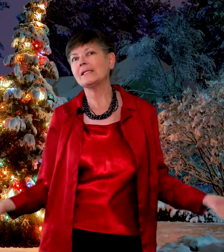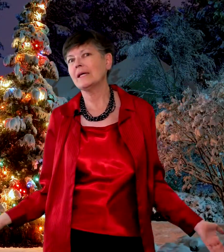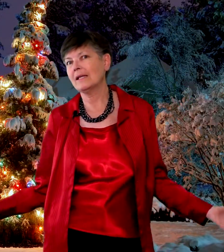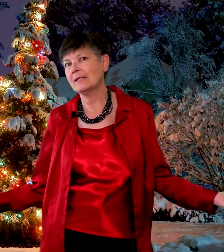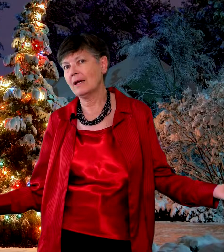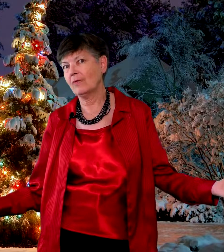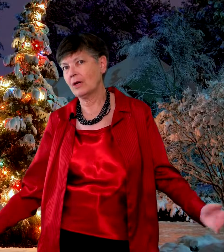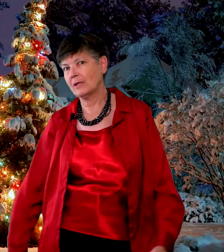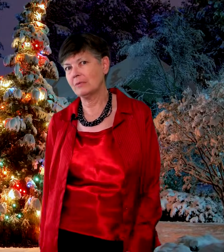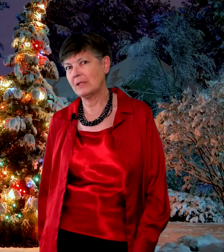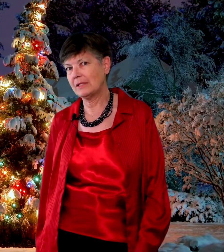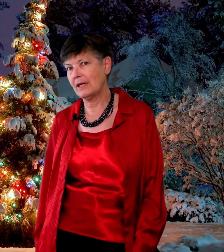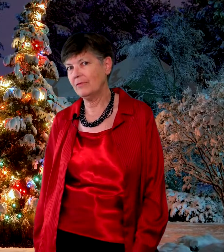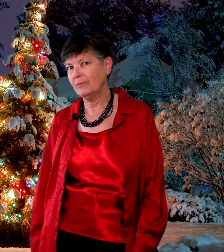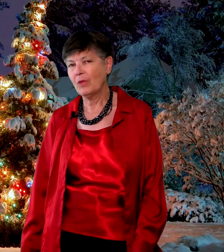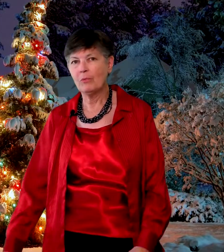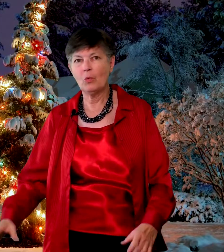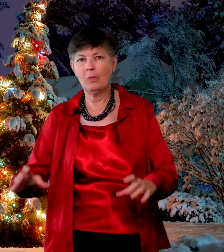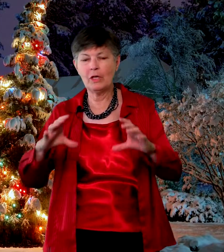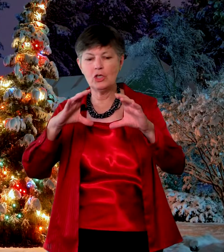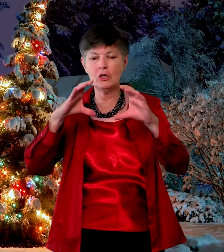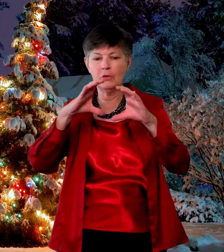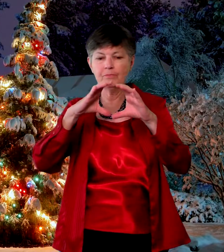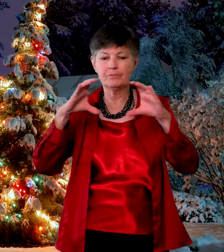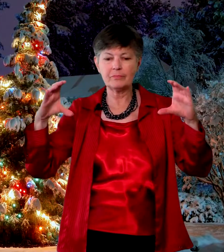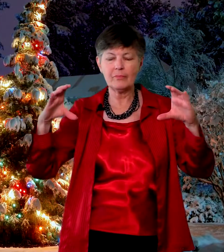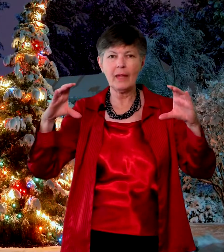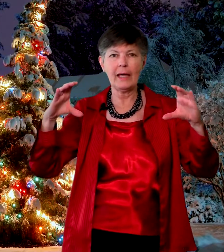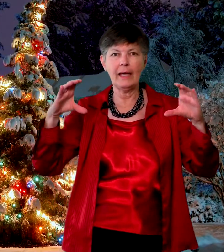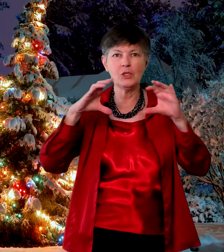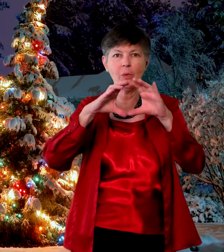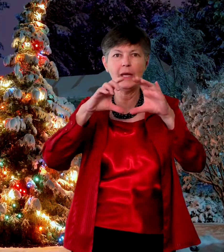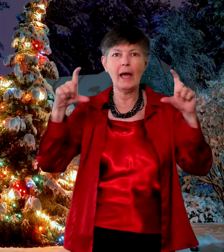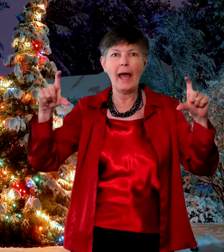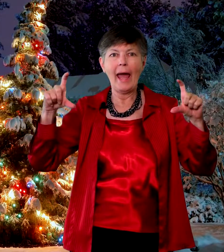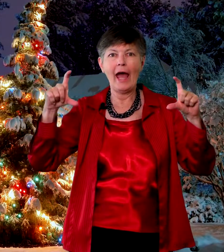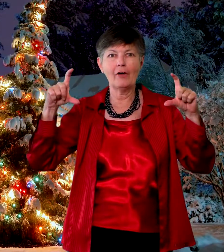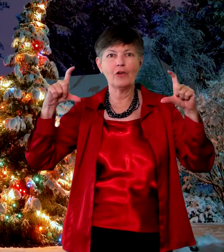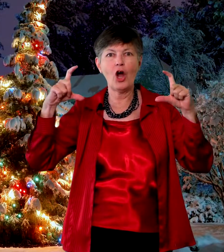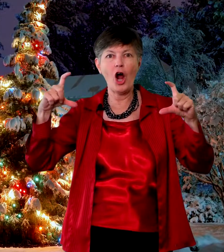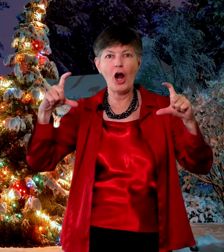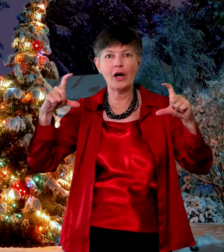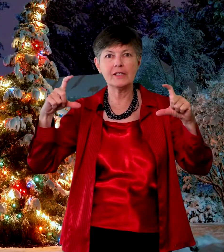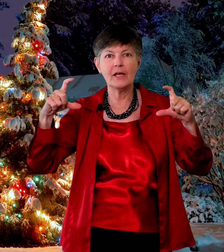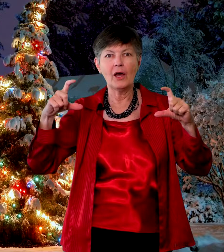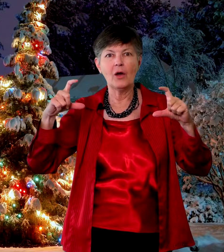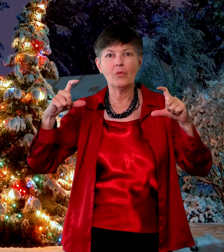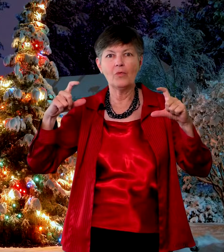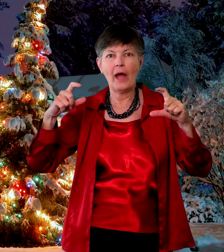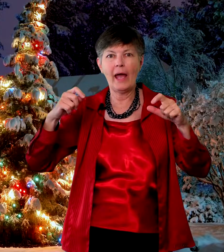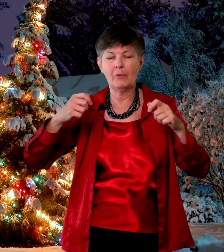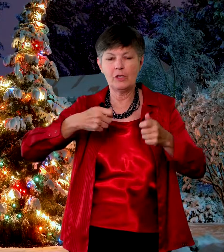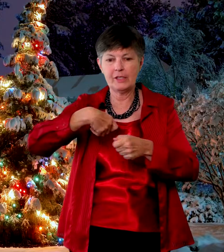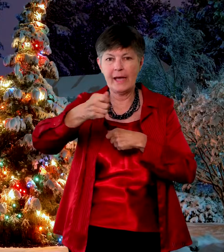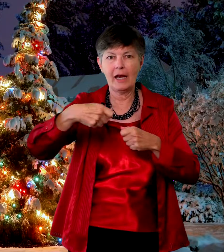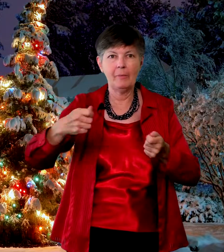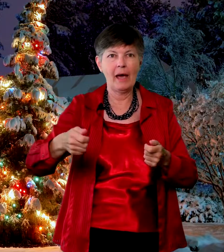sing this every Christmas Eve, but what we do is we have cards and we just hand them out.